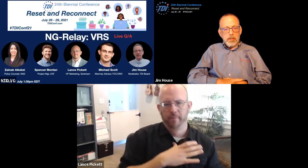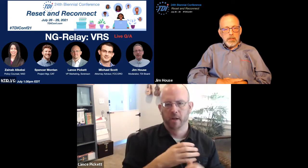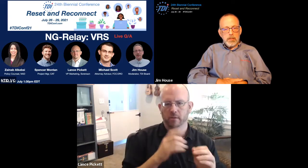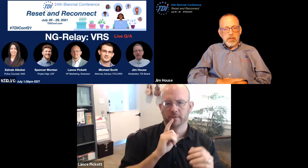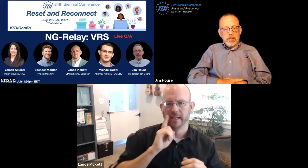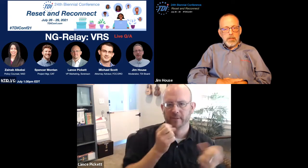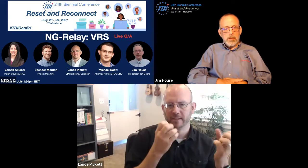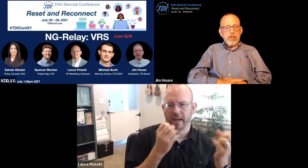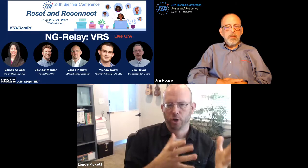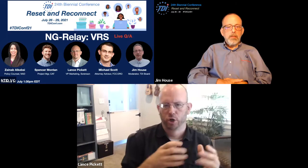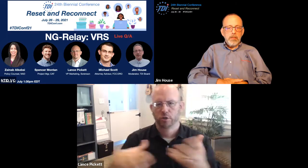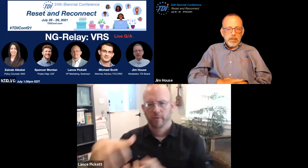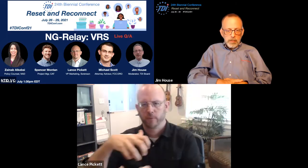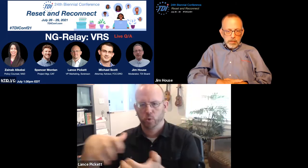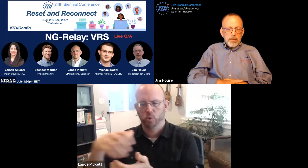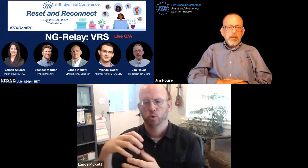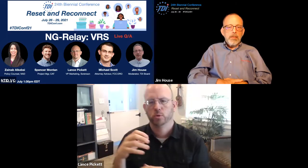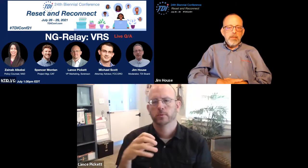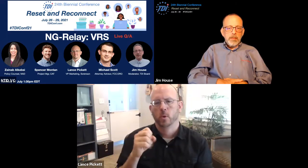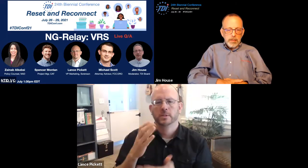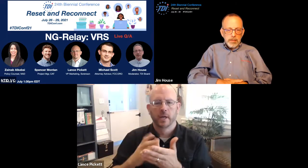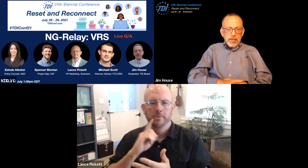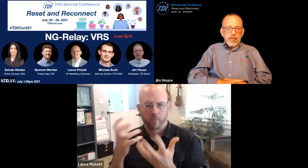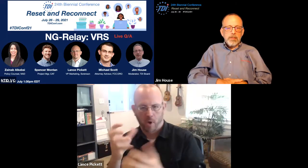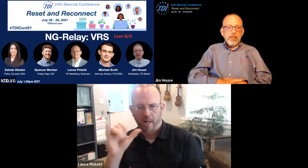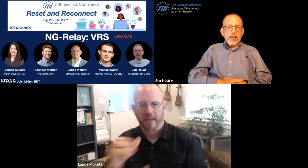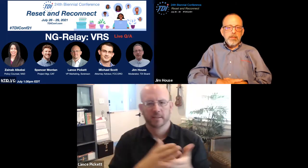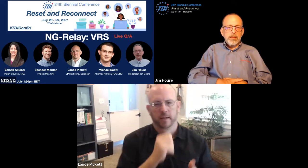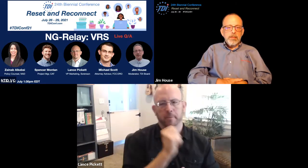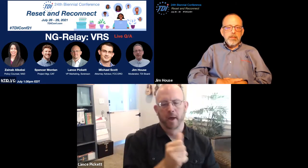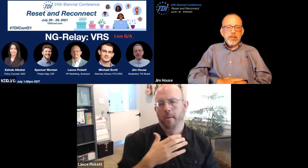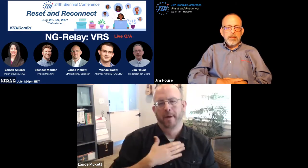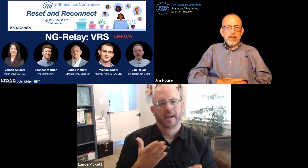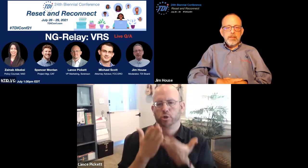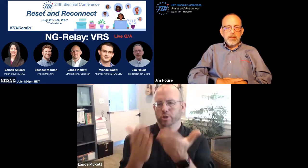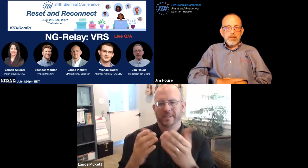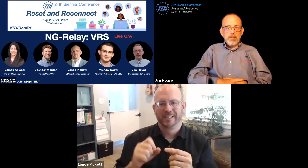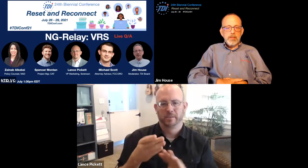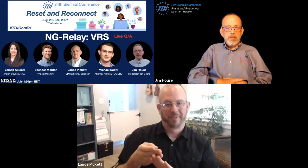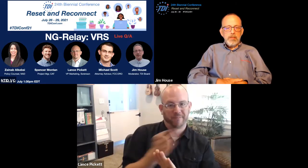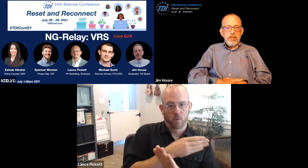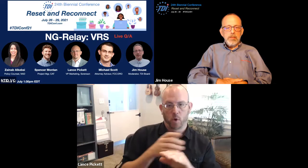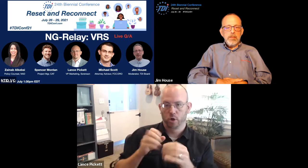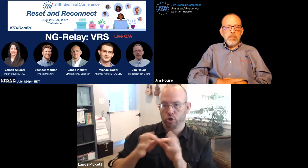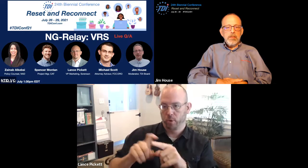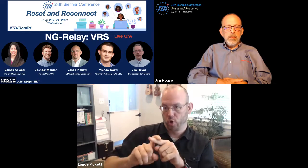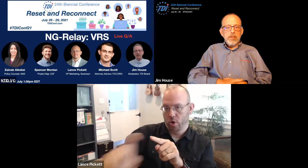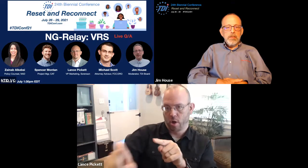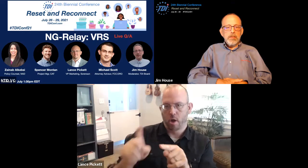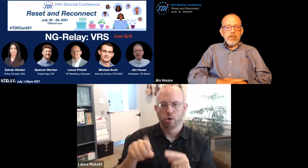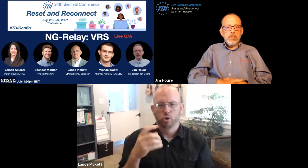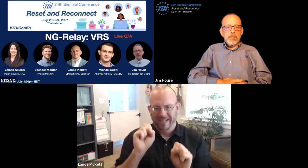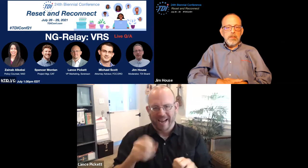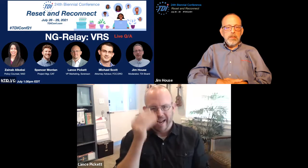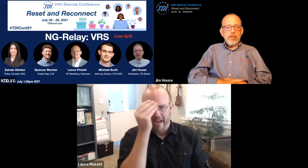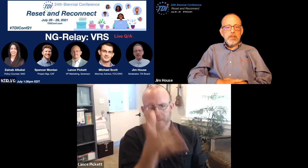be confused with the voicing. I know this is a male deaf signer, but it sounds like a female. So my suggestion is